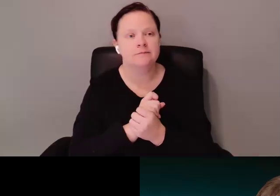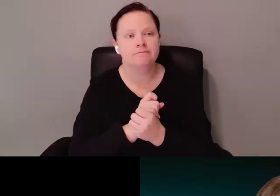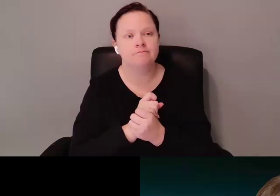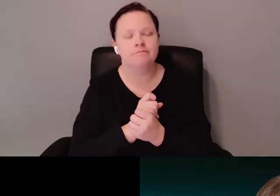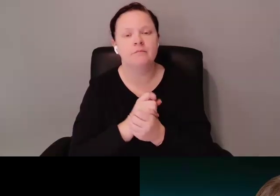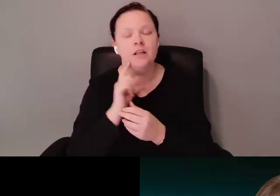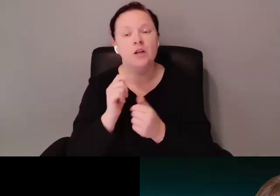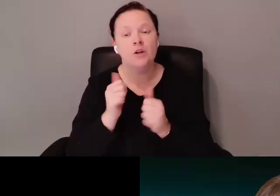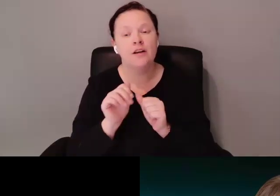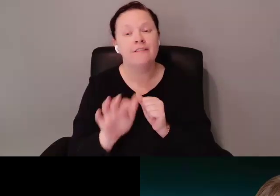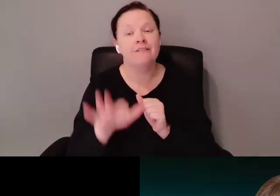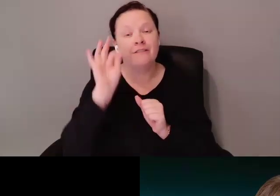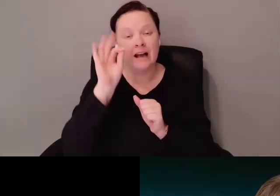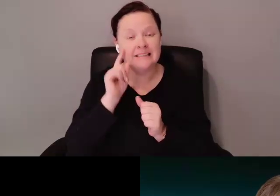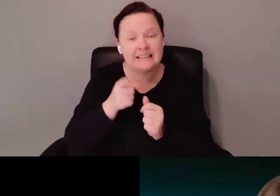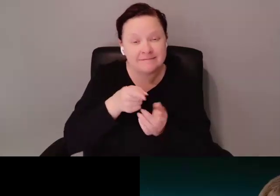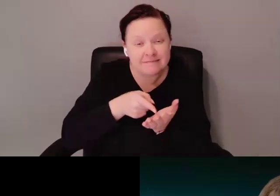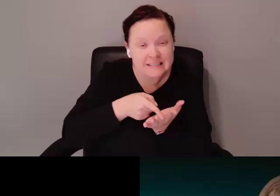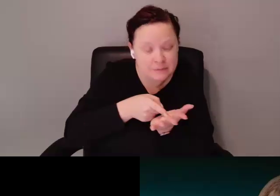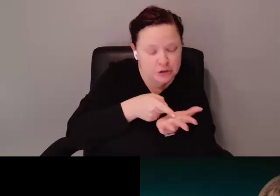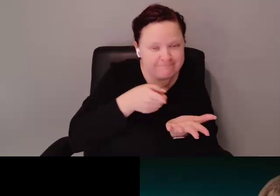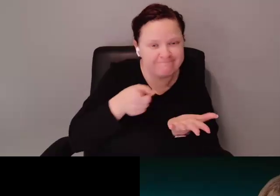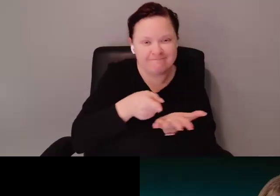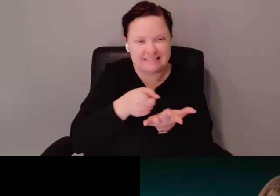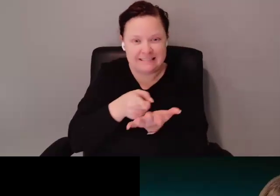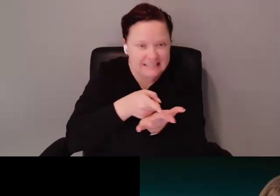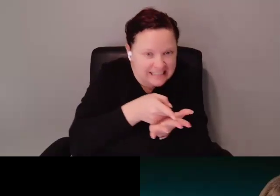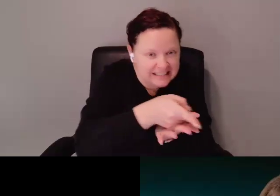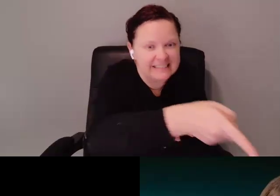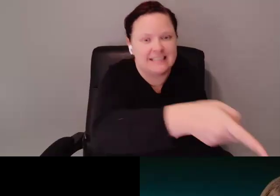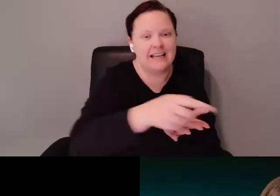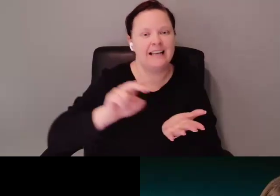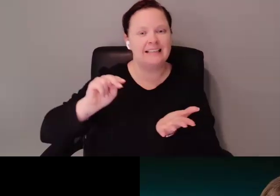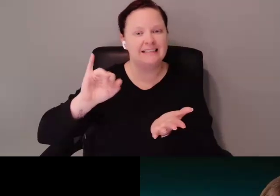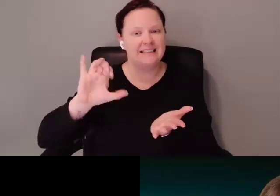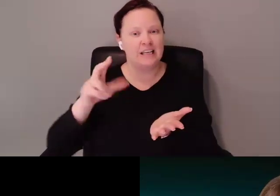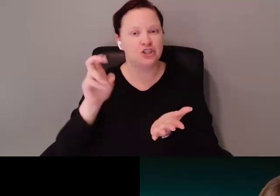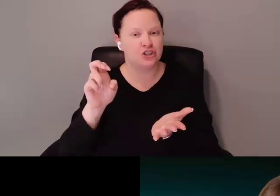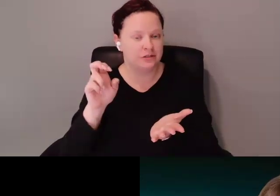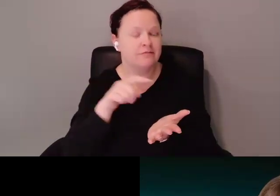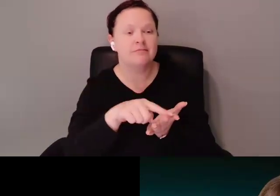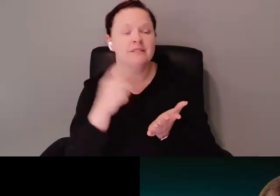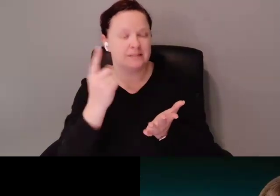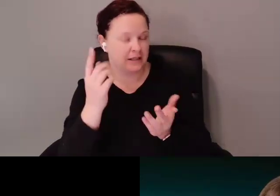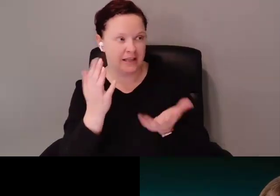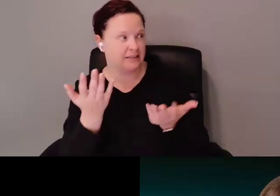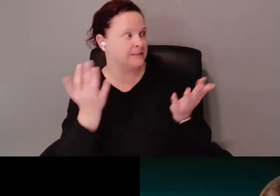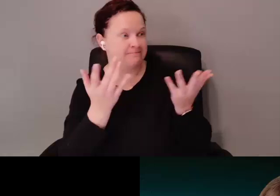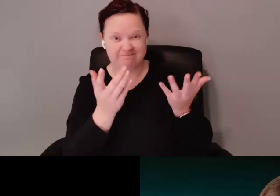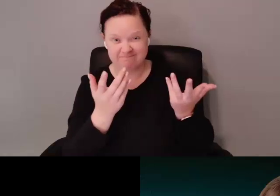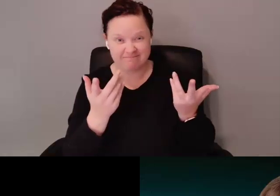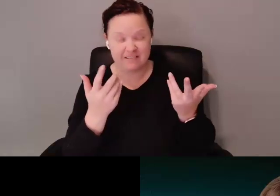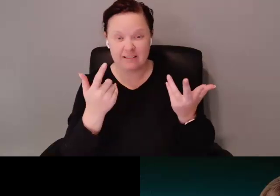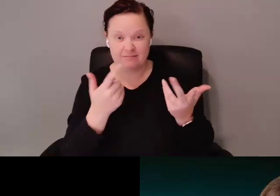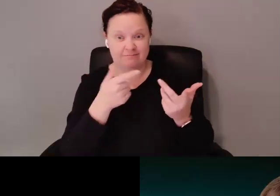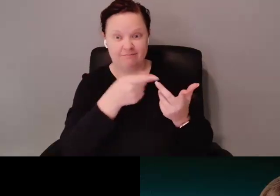niche is the most important thing. Like, what can you offer that nobody else is? Because some of the states I work with, I